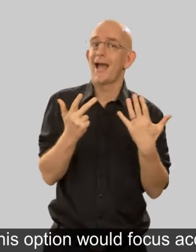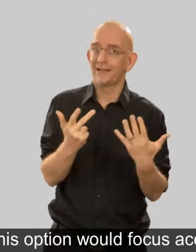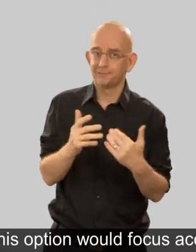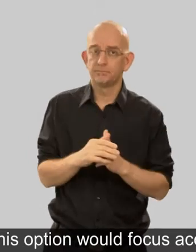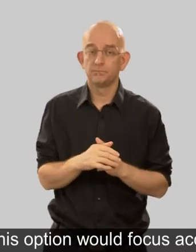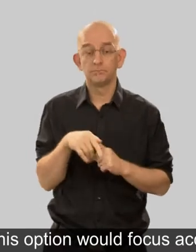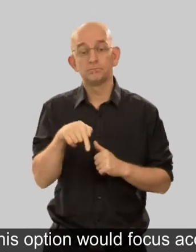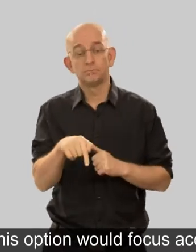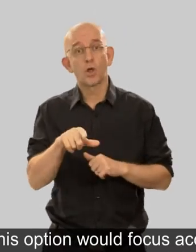Number 28.